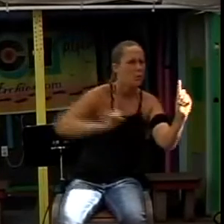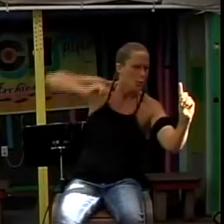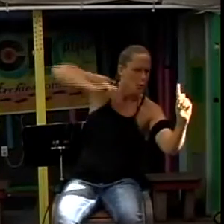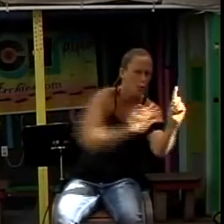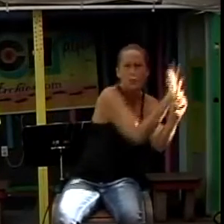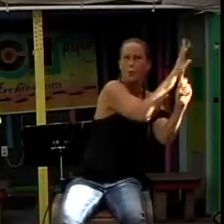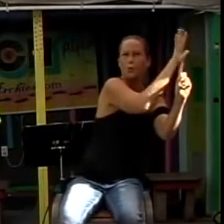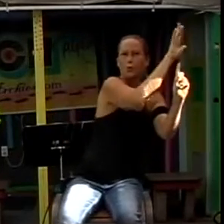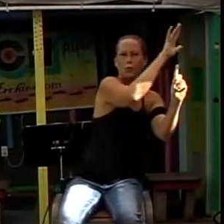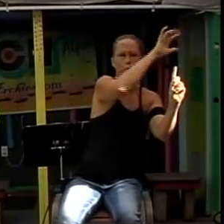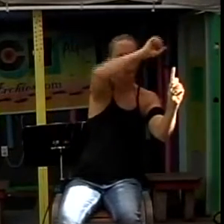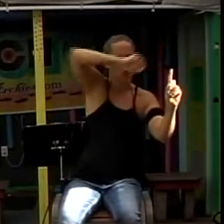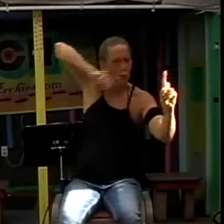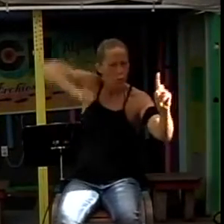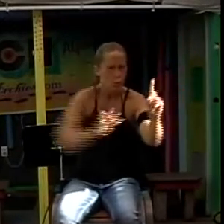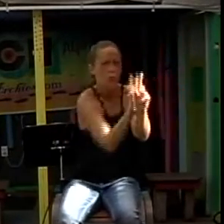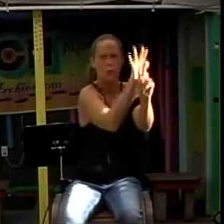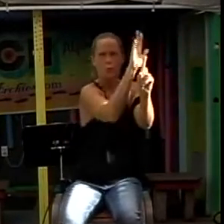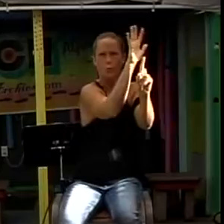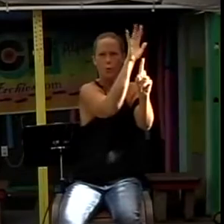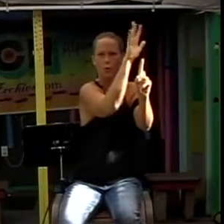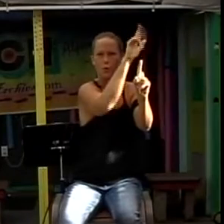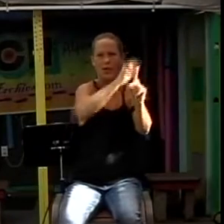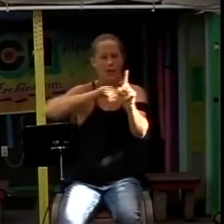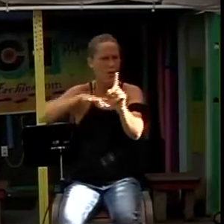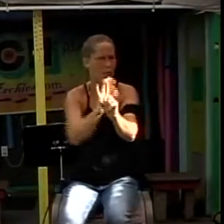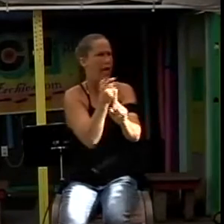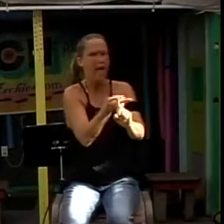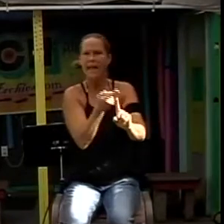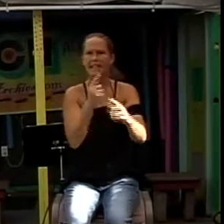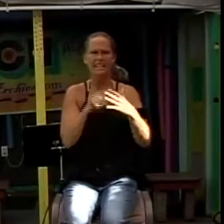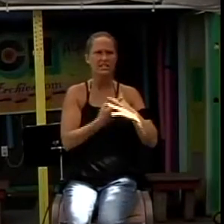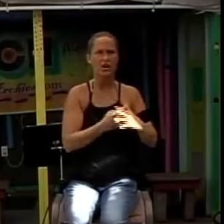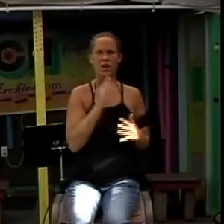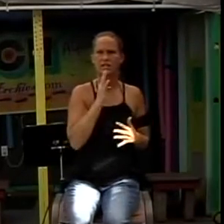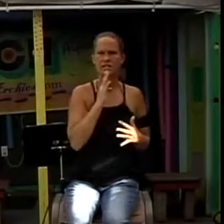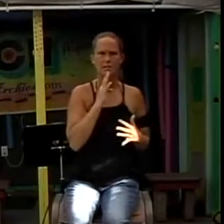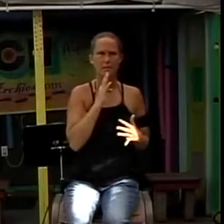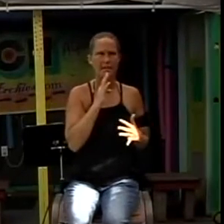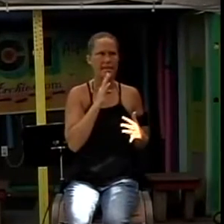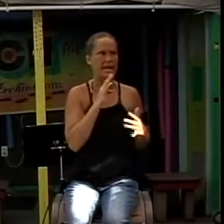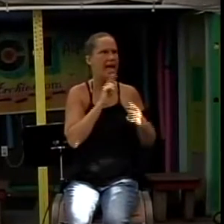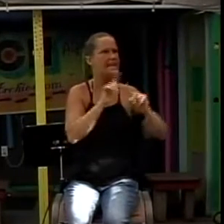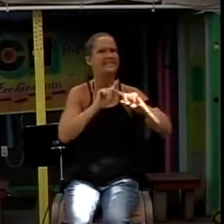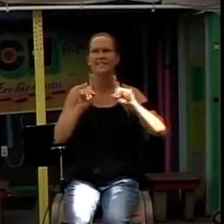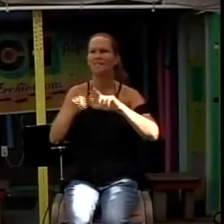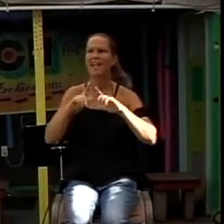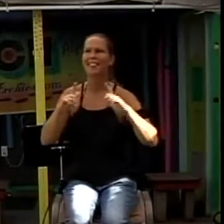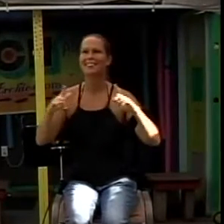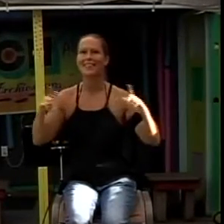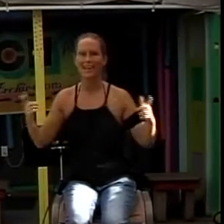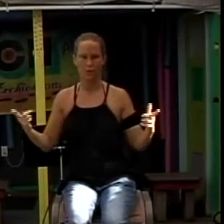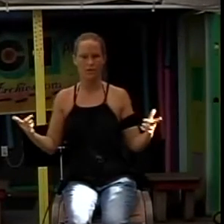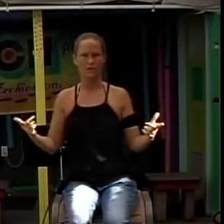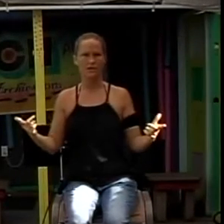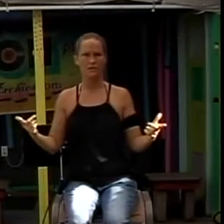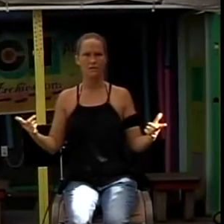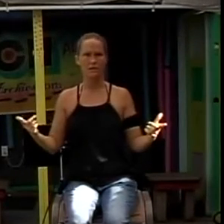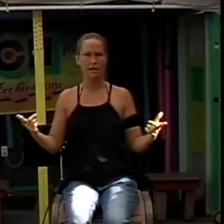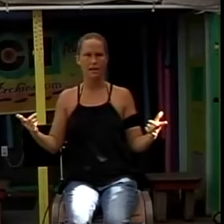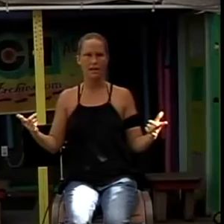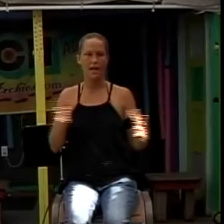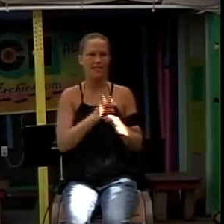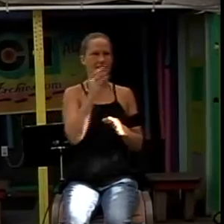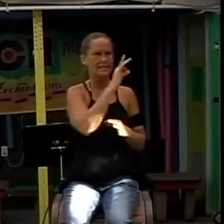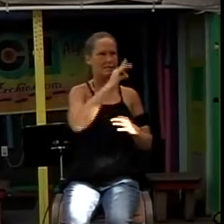Spirit gave them utterance. And what does this mean, speaking with tongues? Well, in this case, what